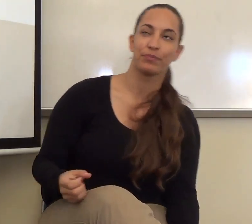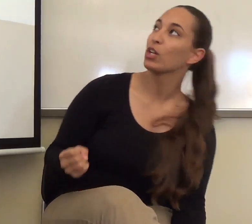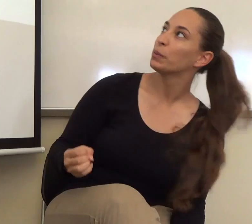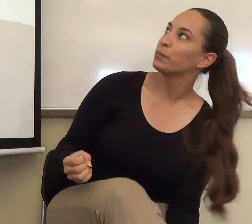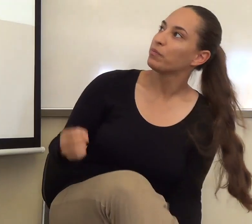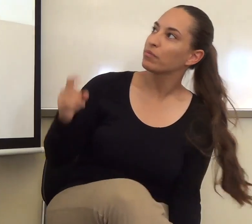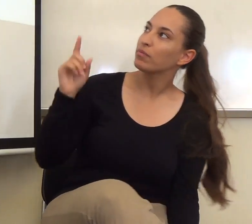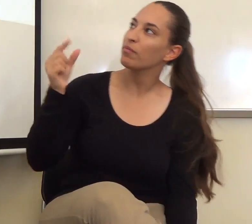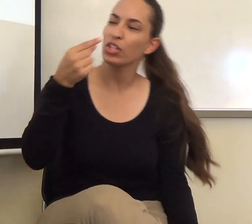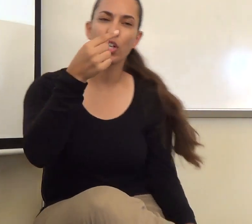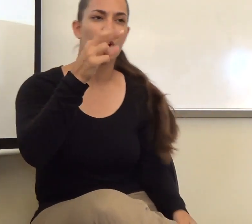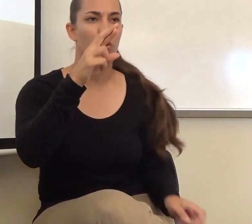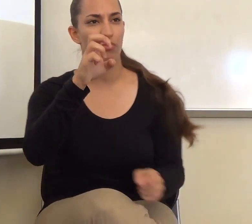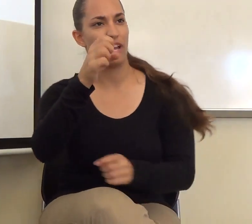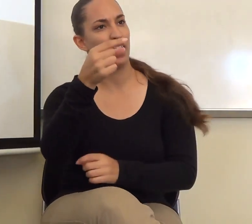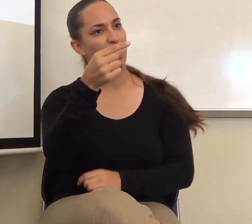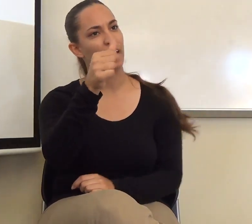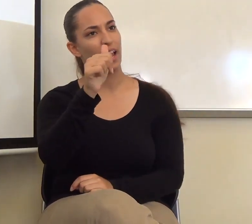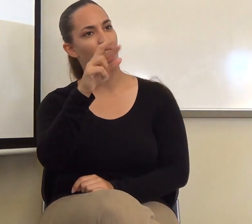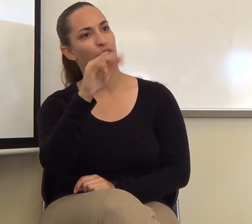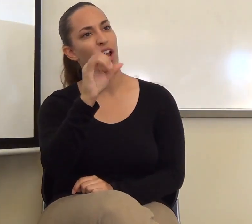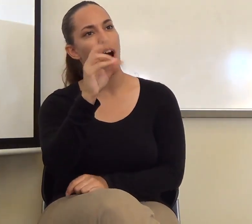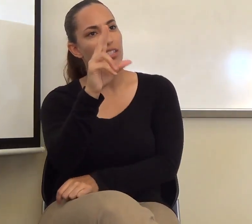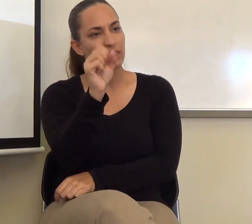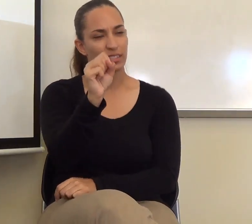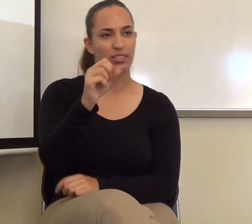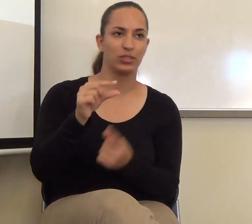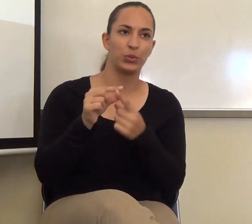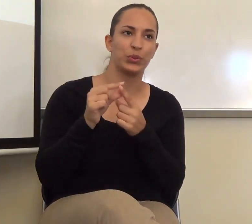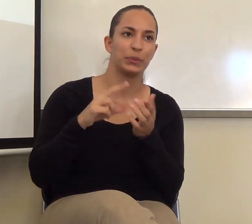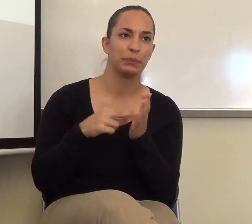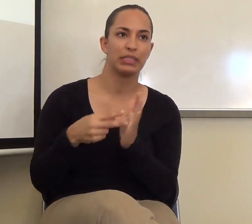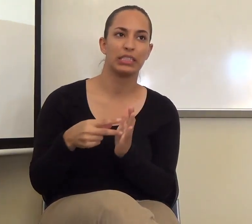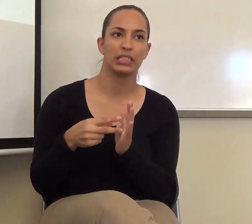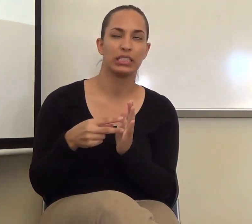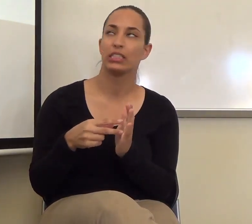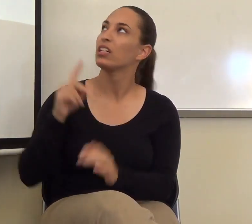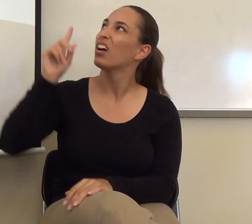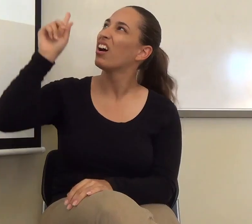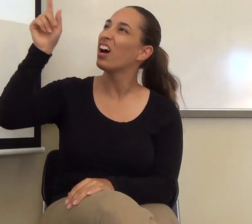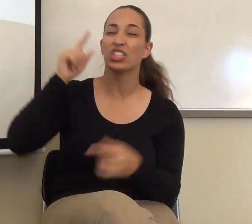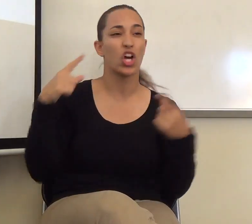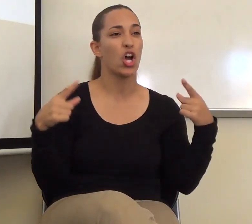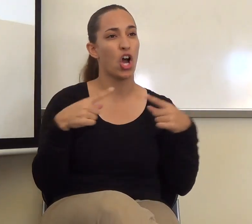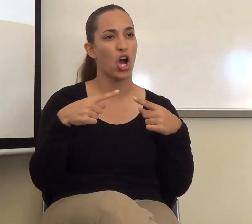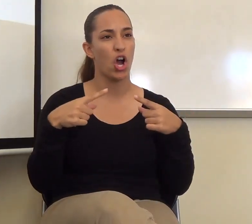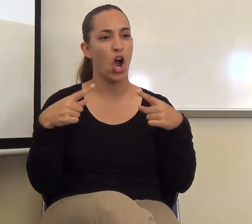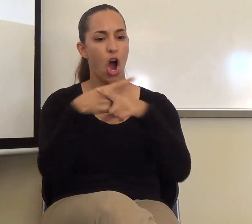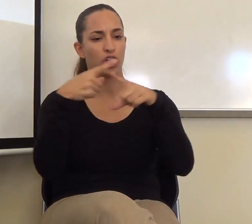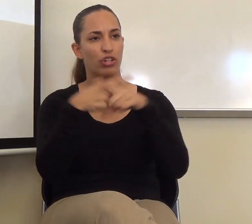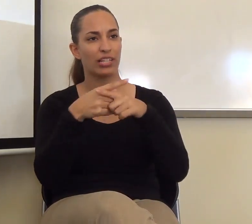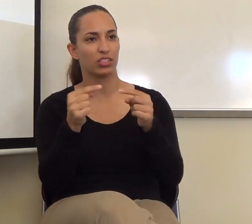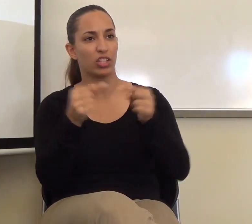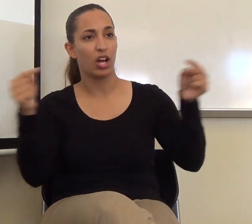Remember we talked about this? Contrast? Is there a contrast word in it? Example.